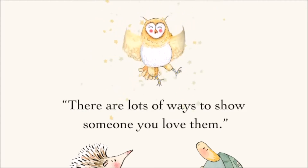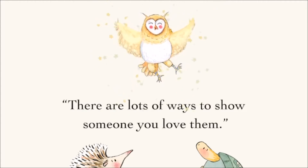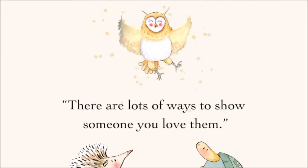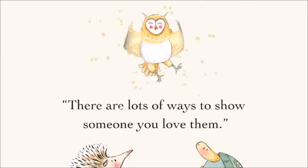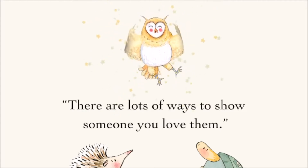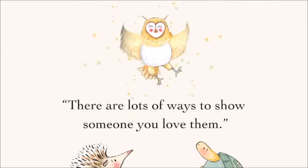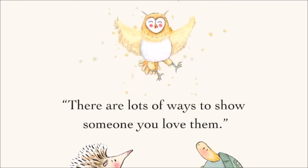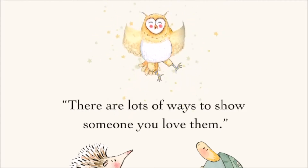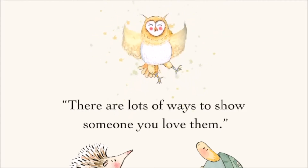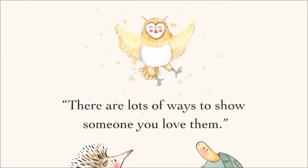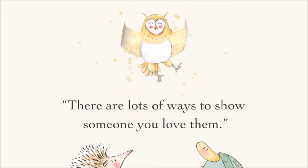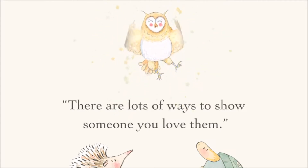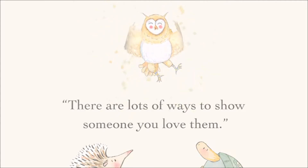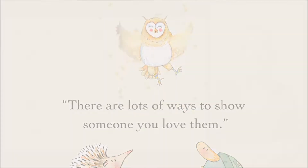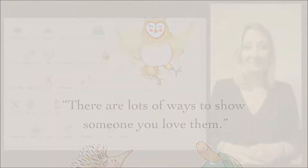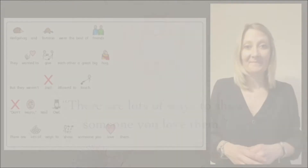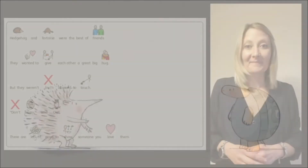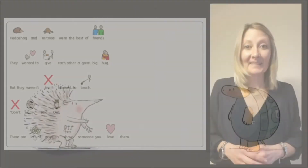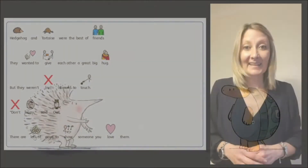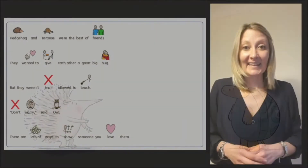to show someone you love them.